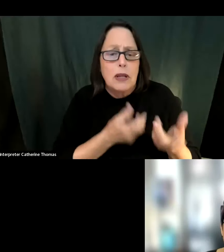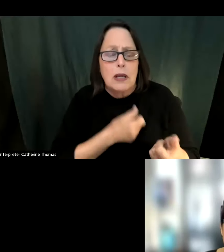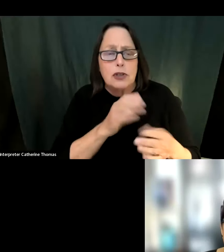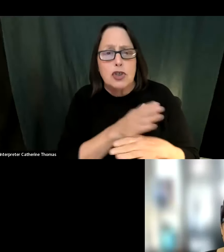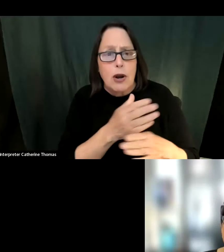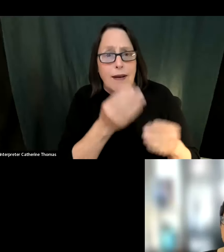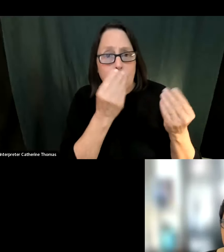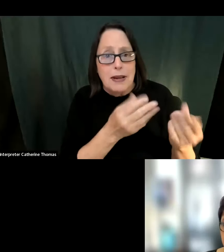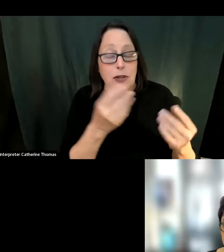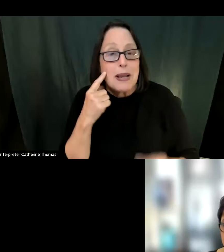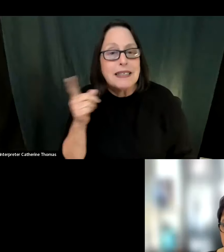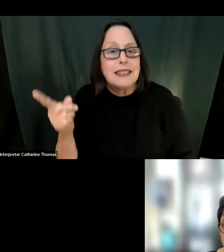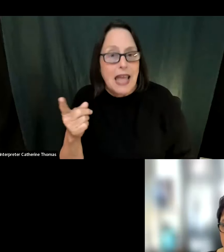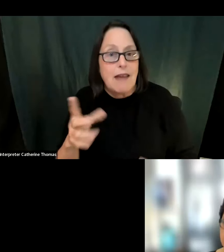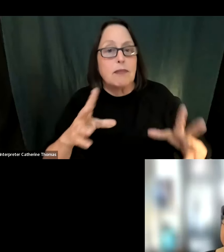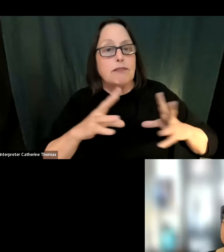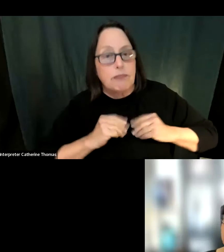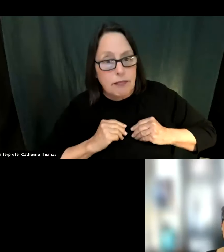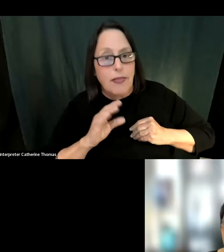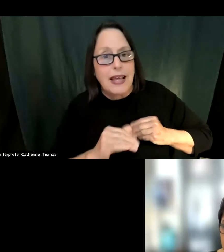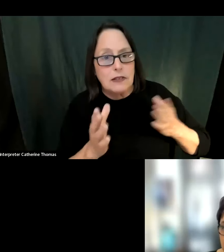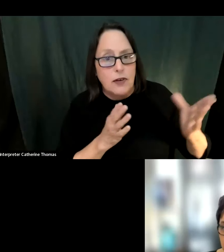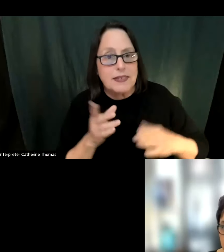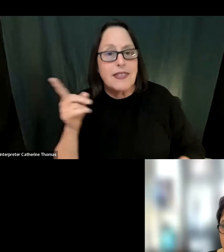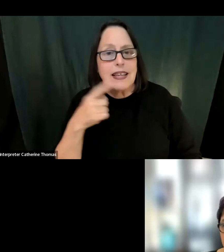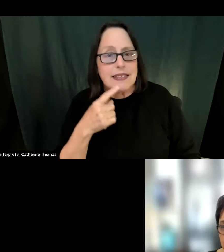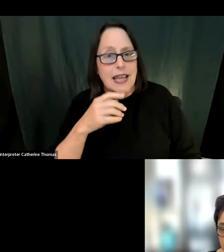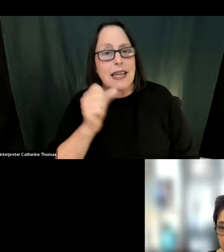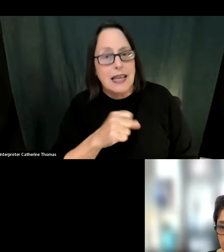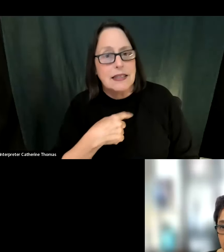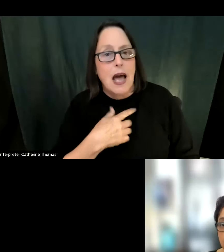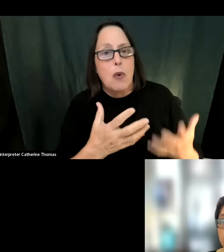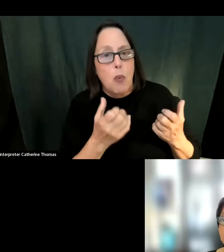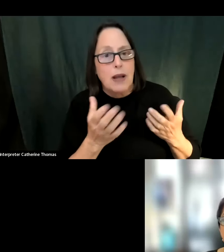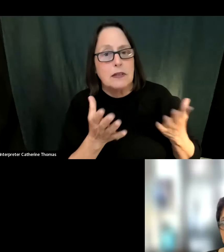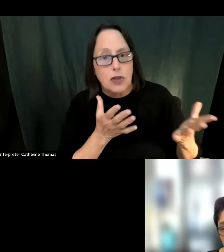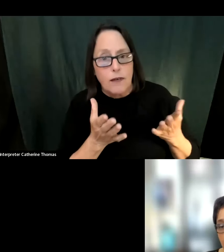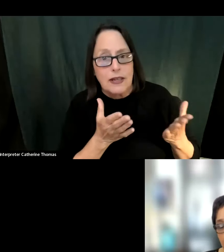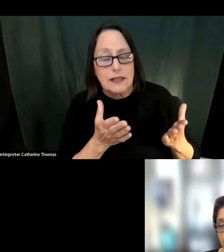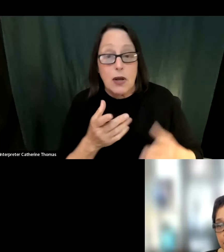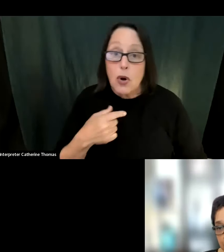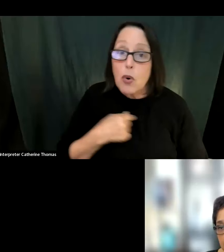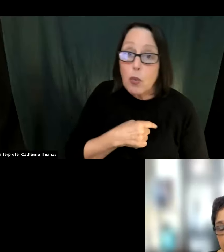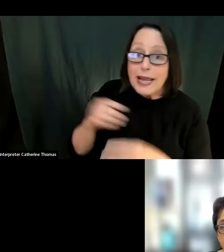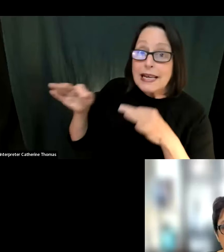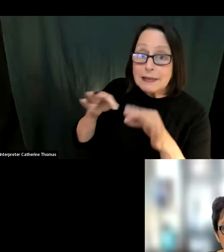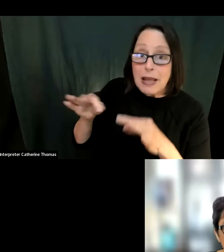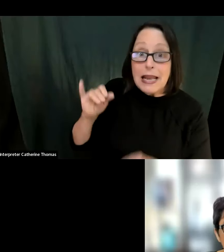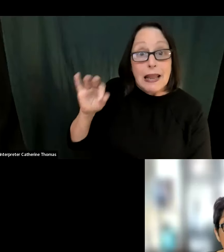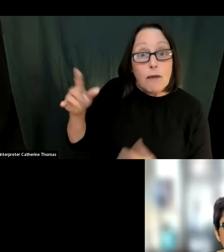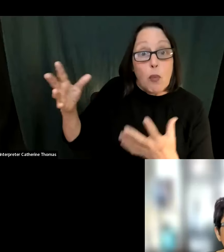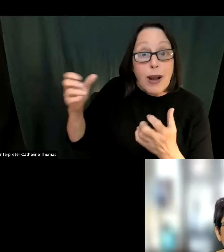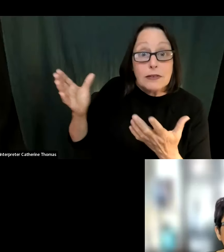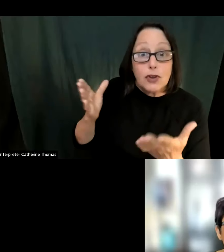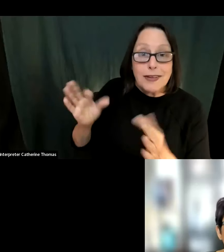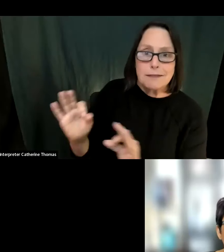opted in to use that service. They say, yes, I want that service. And we explain to them, well, then we need this information. So